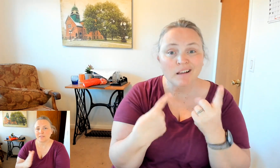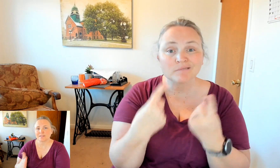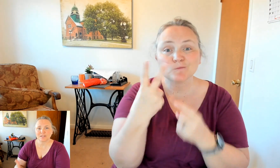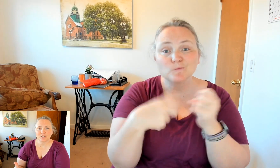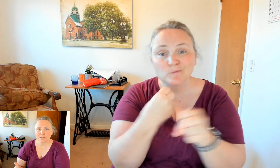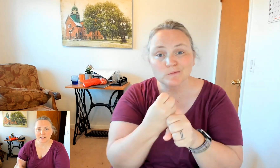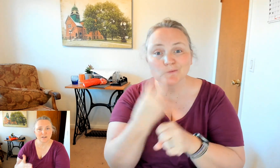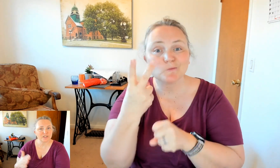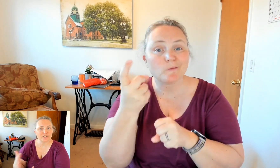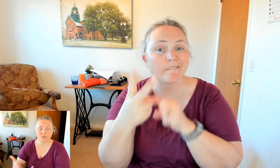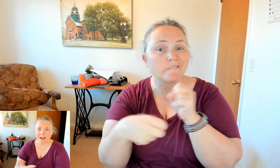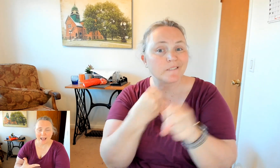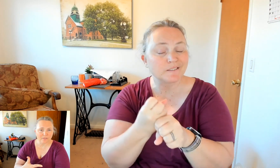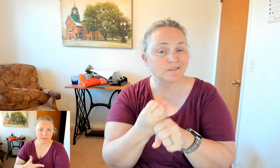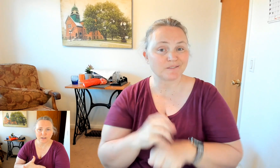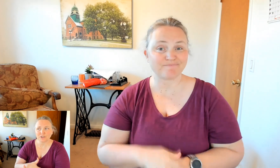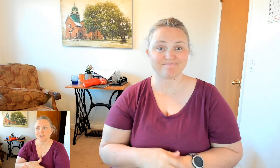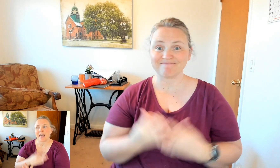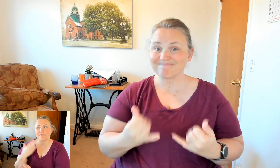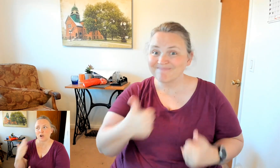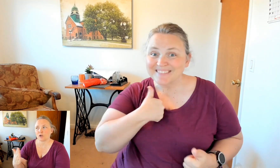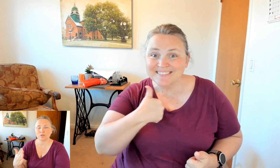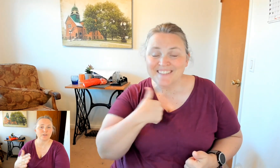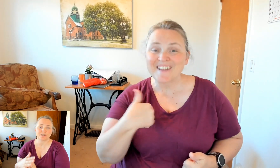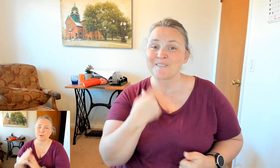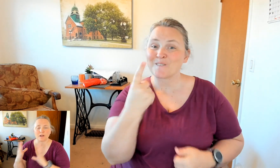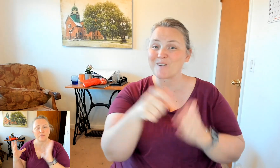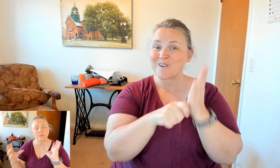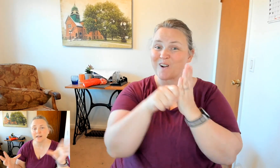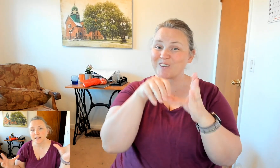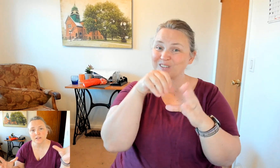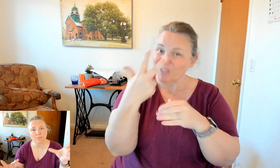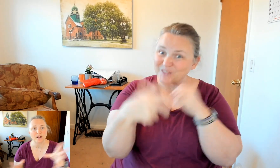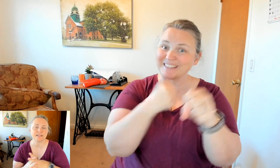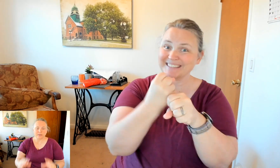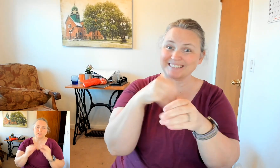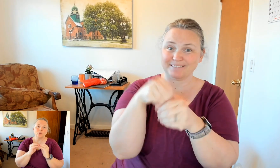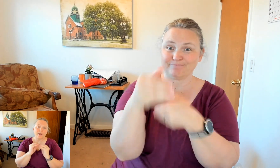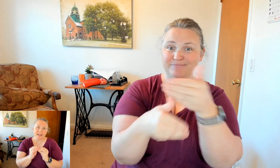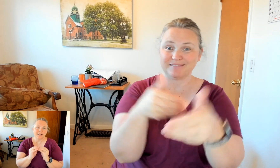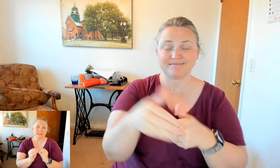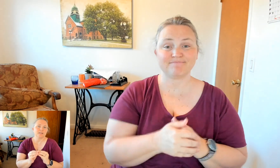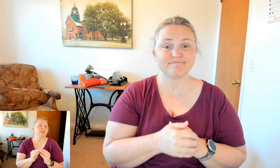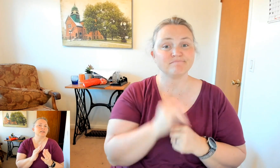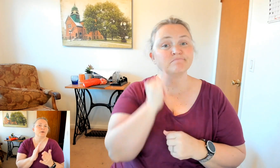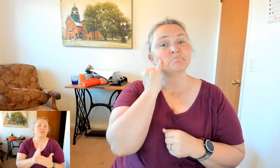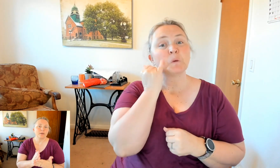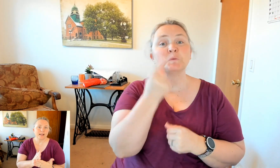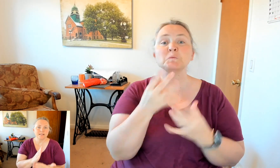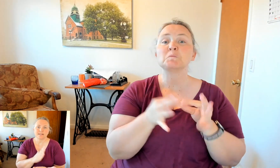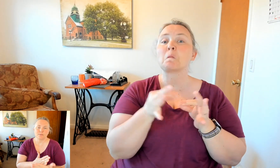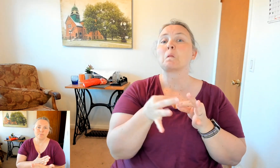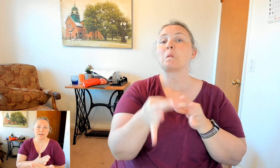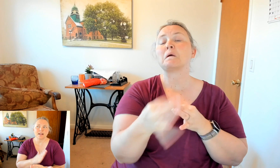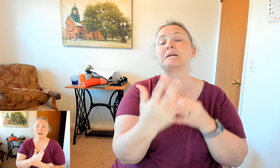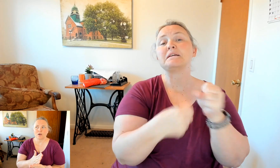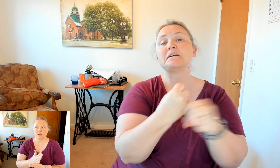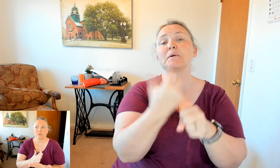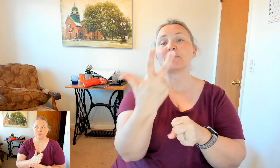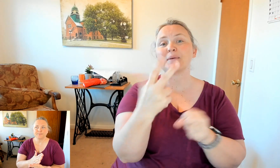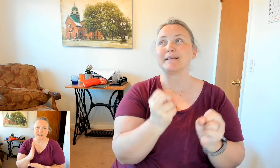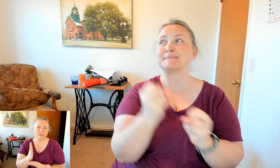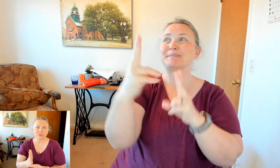18 months, 2 years, 2.5 years. I have an article that's going on 3 years in process. If you wait until year 3 to submit